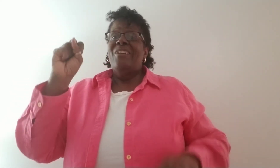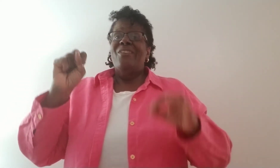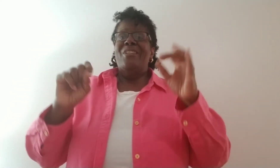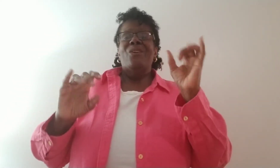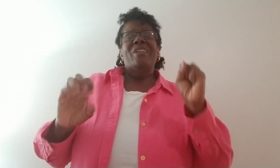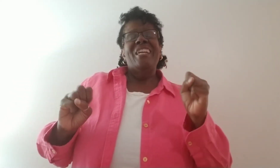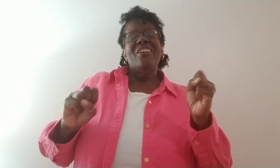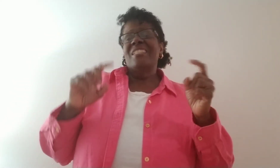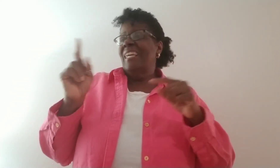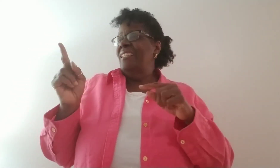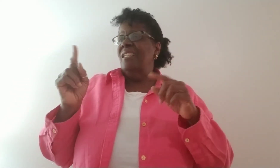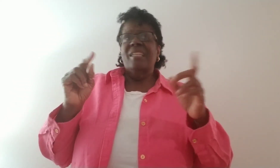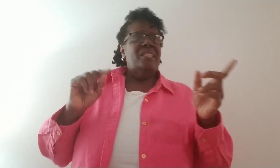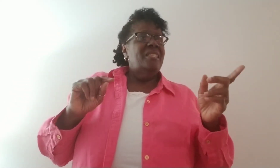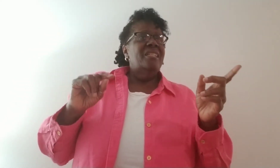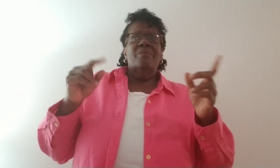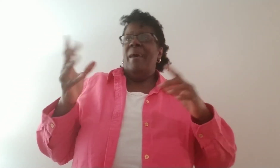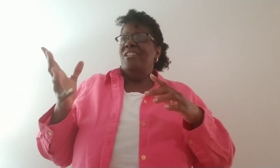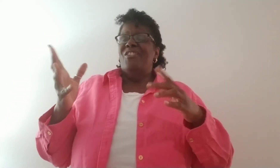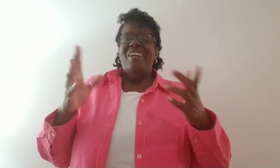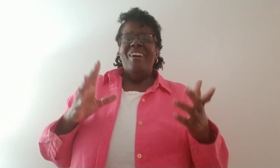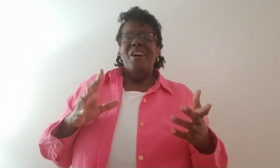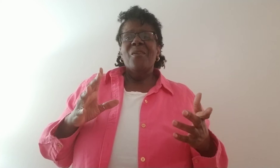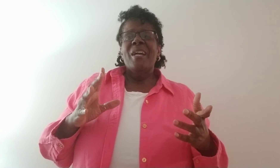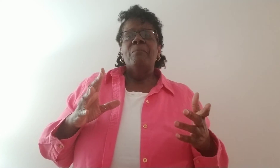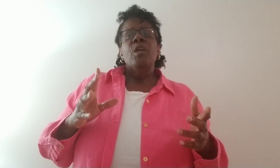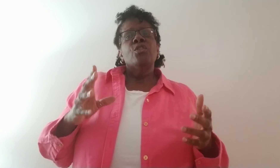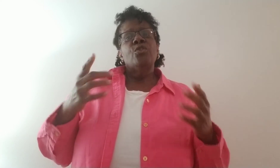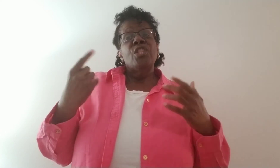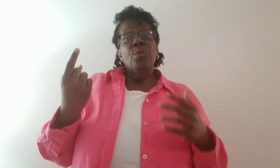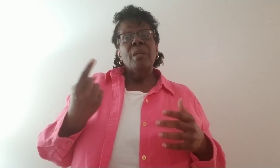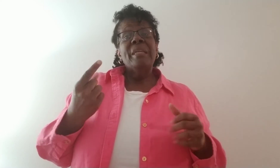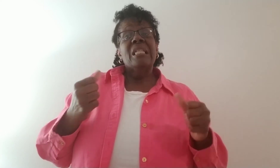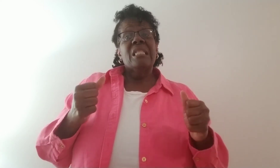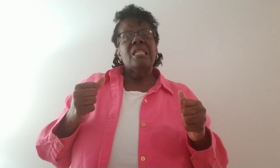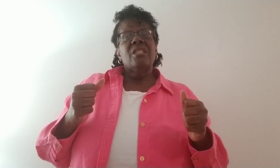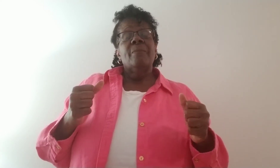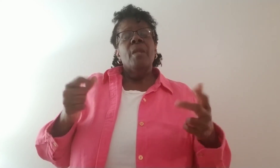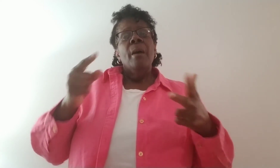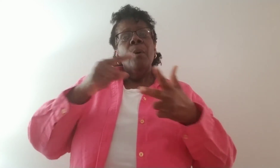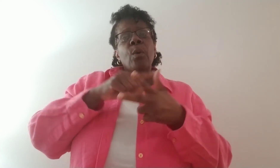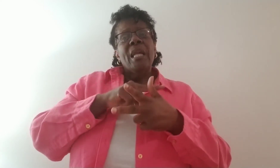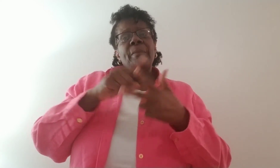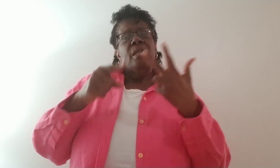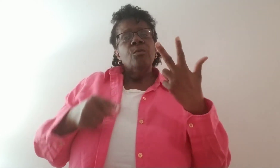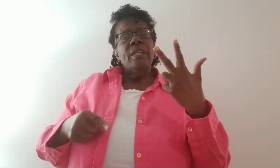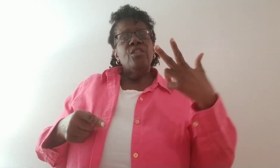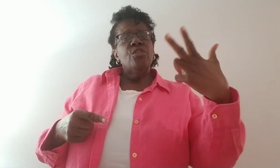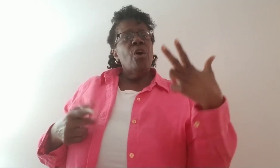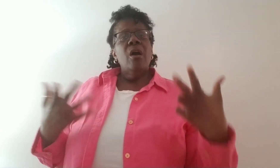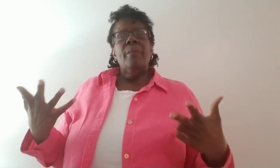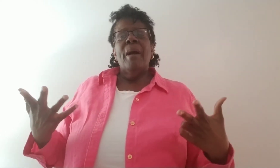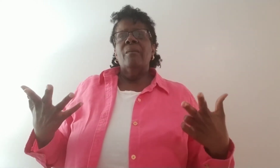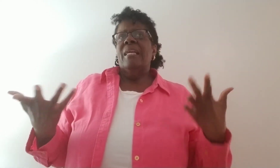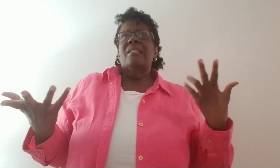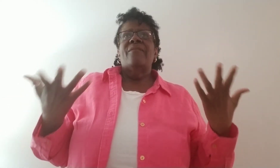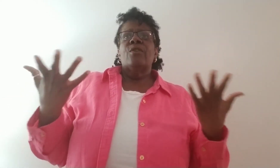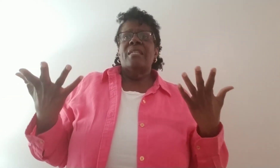then over here, because it kind of looks like a tennis match. All right? So you just want to be consistent. But when I'm getting ready to talk about, like, say, for example,